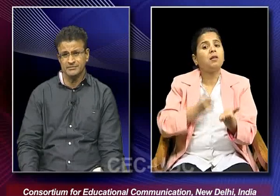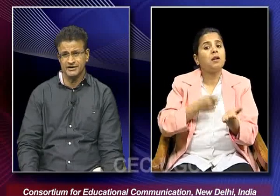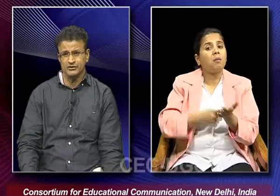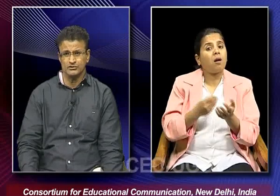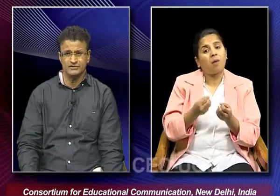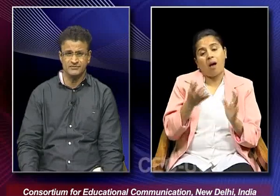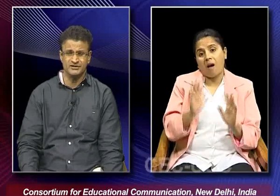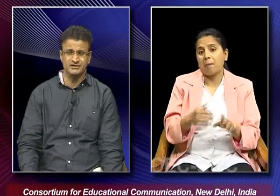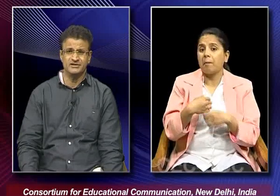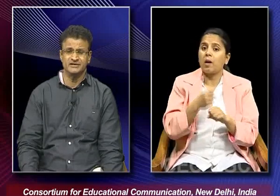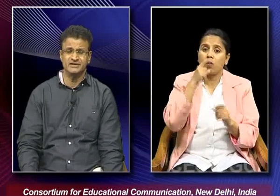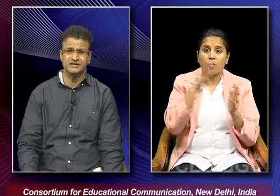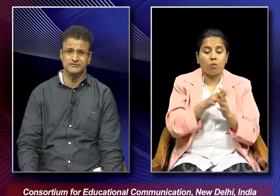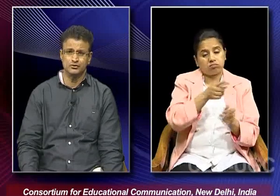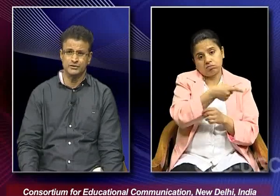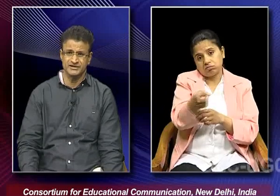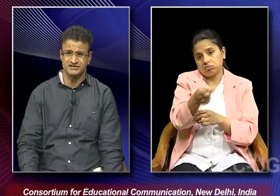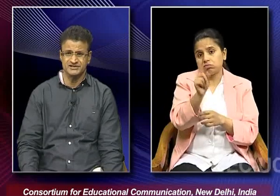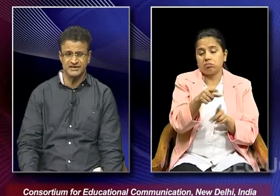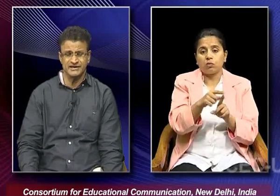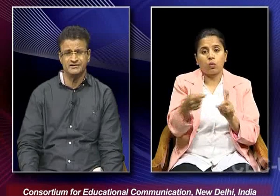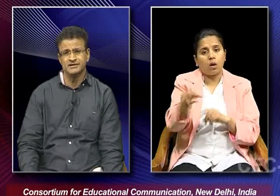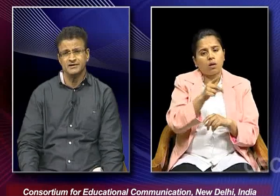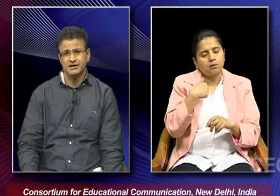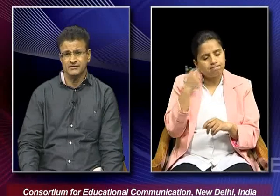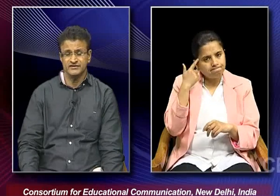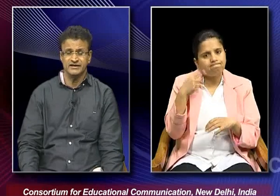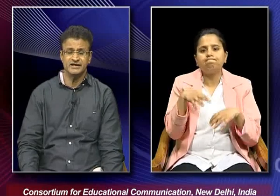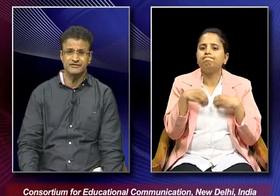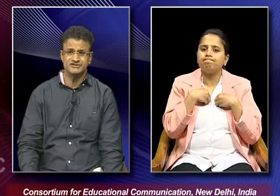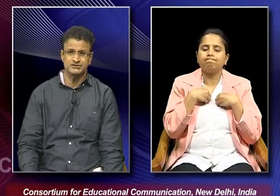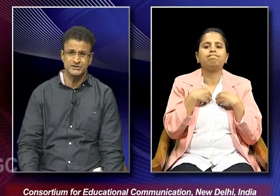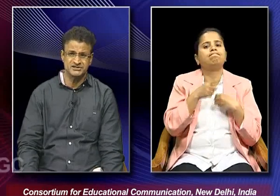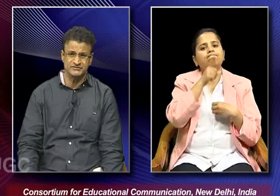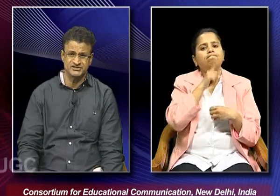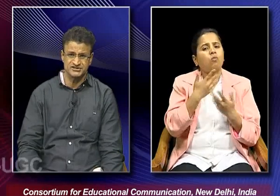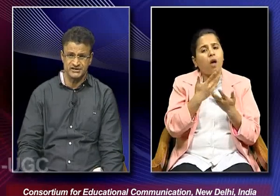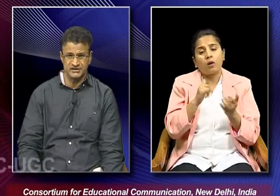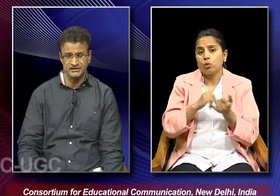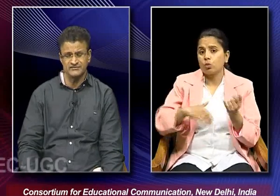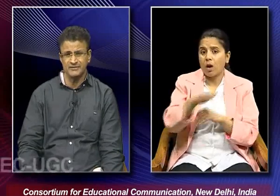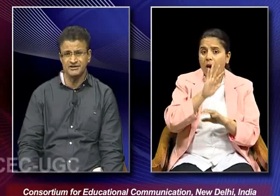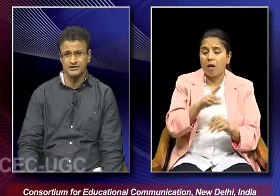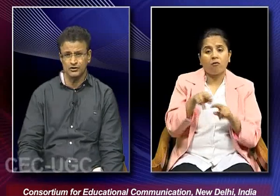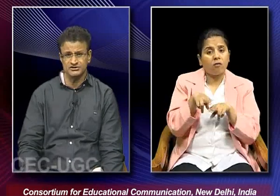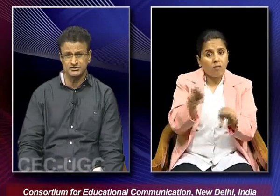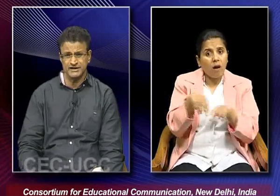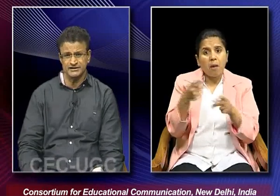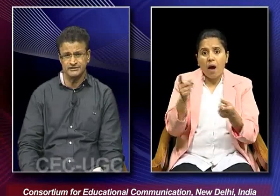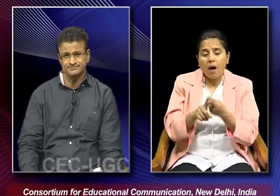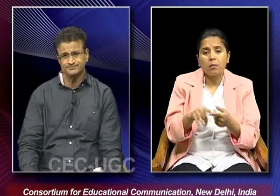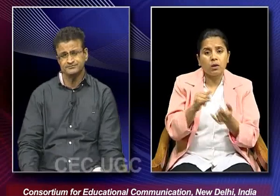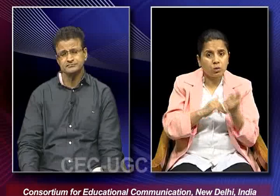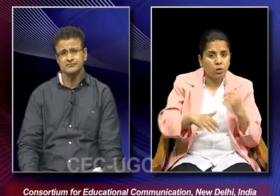being made on the women, that they have to reconciliate with any kind of a situation which is there in the family or the